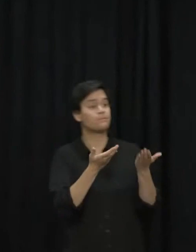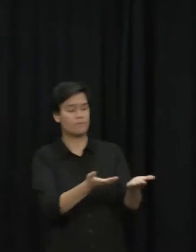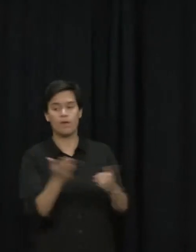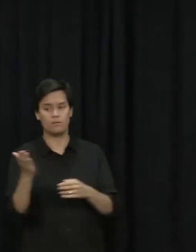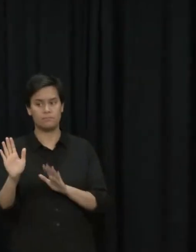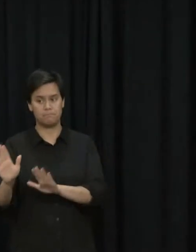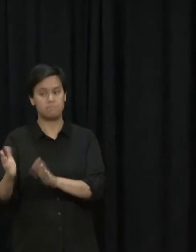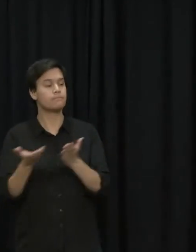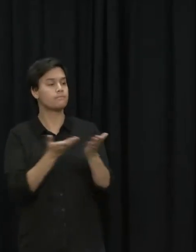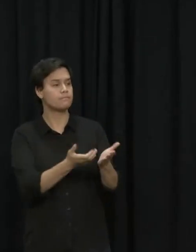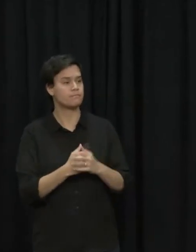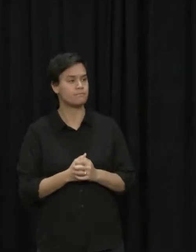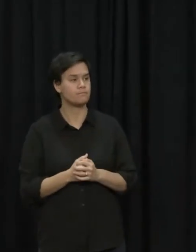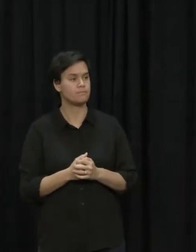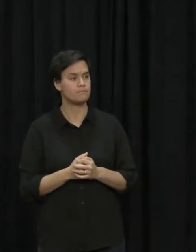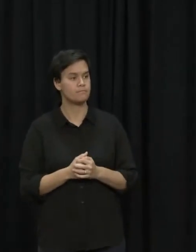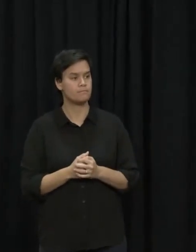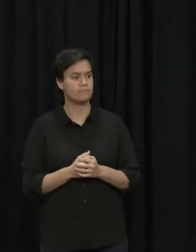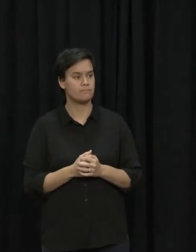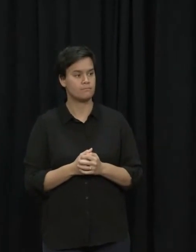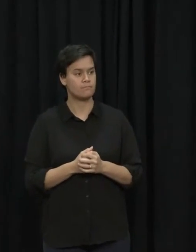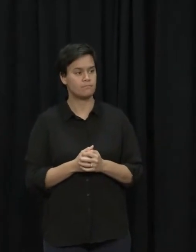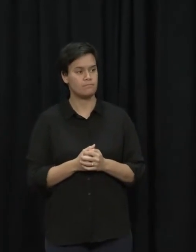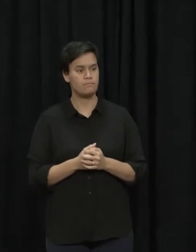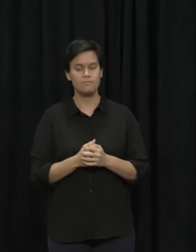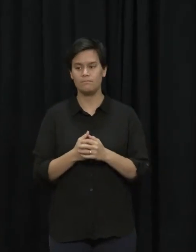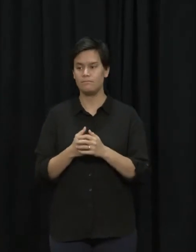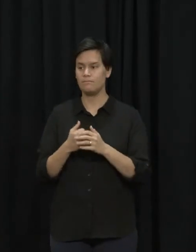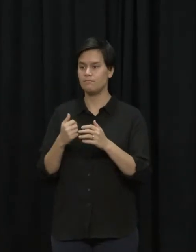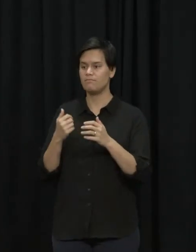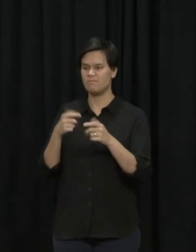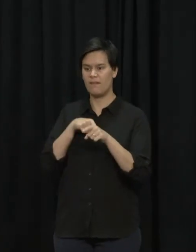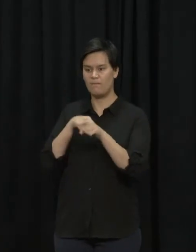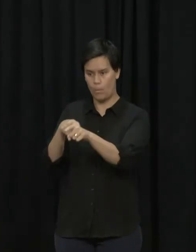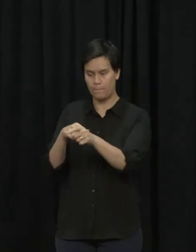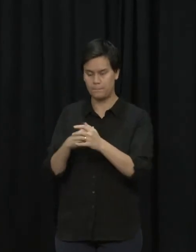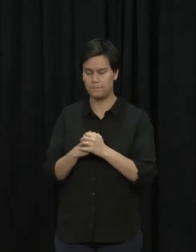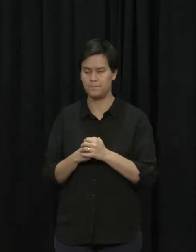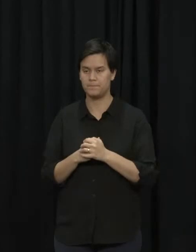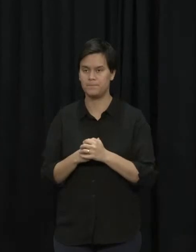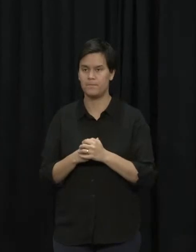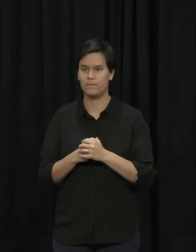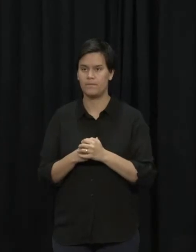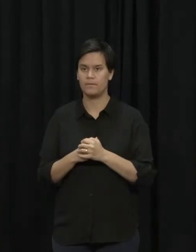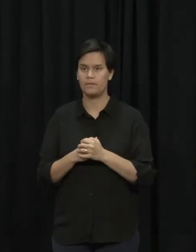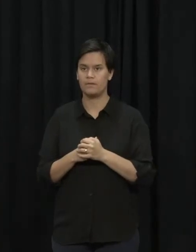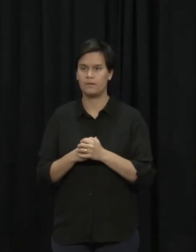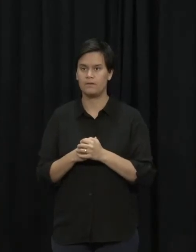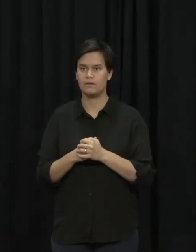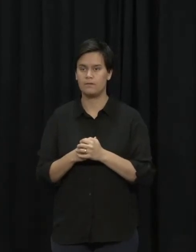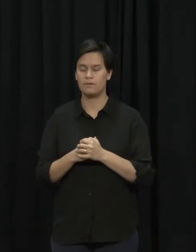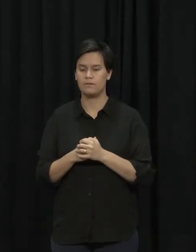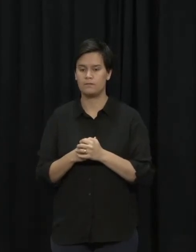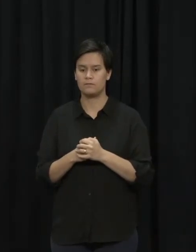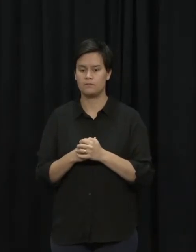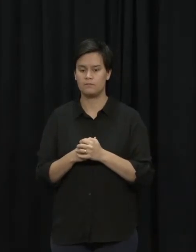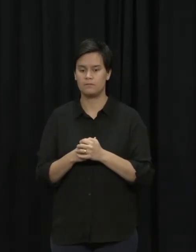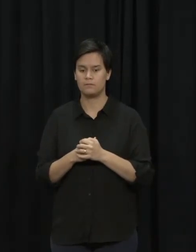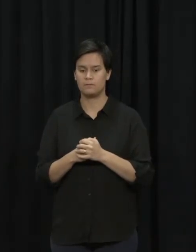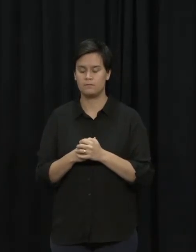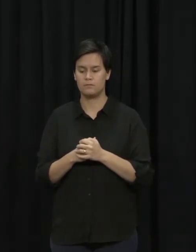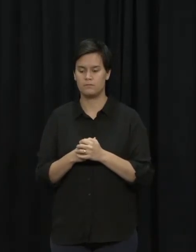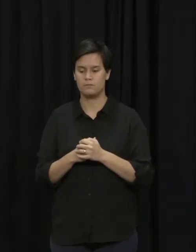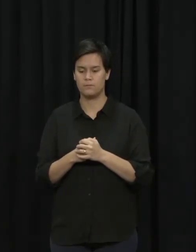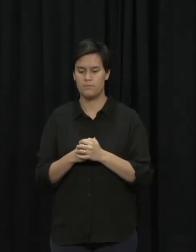I'll just let him comment as well. I think I can hopefully add some value to this because clearly it's really important that people are